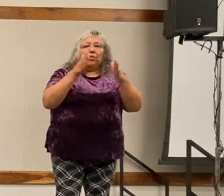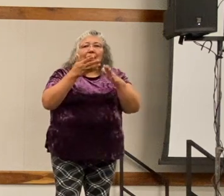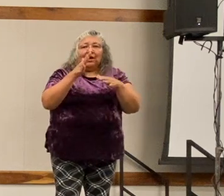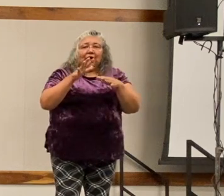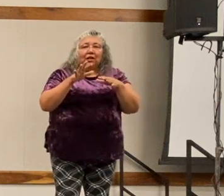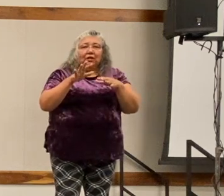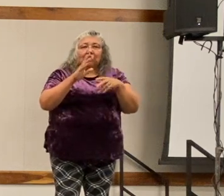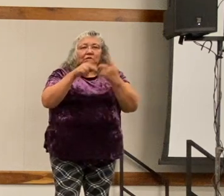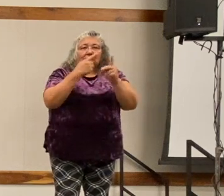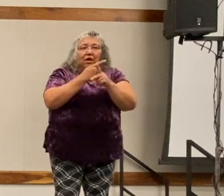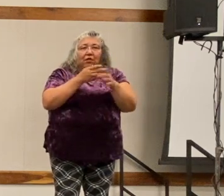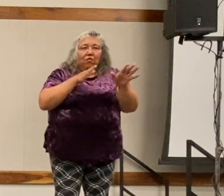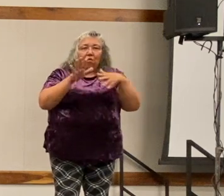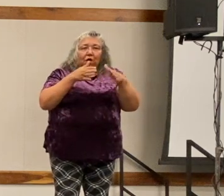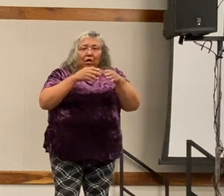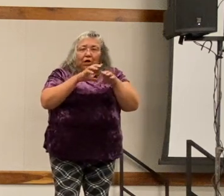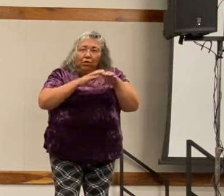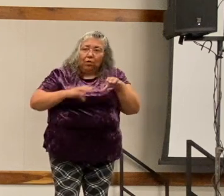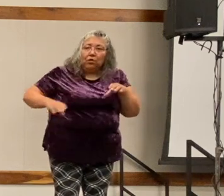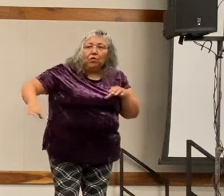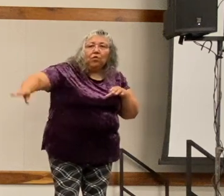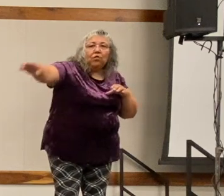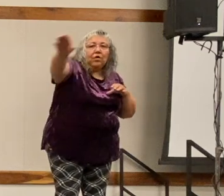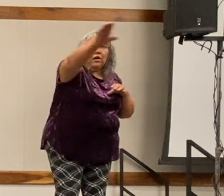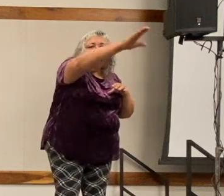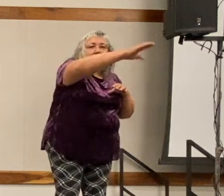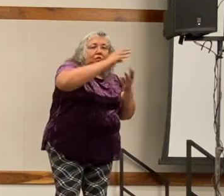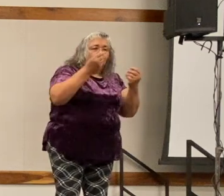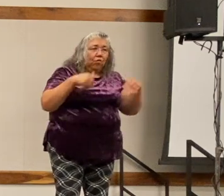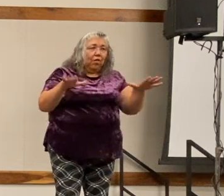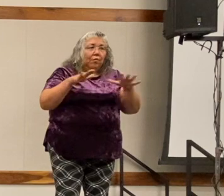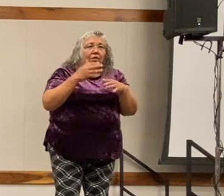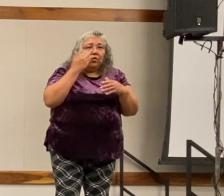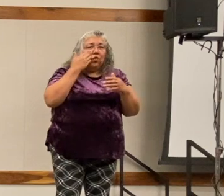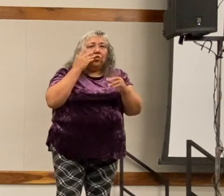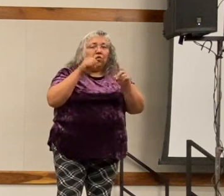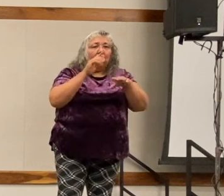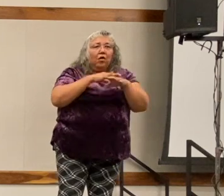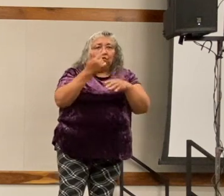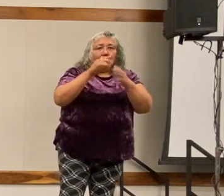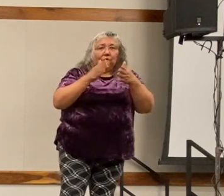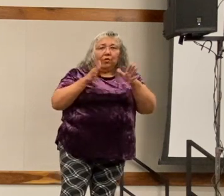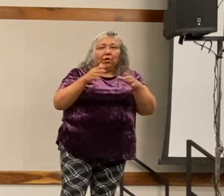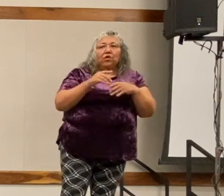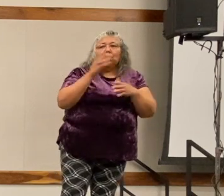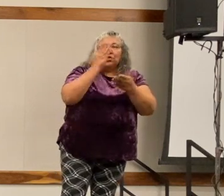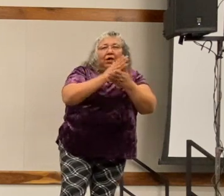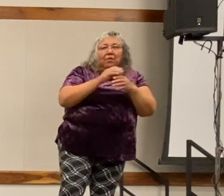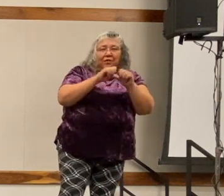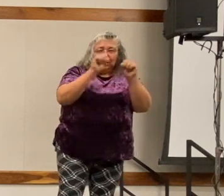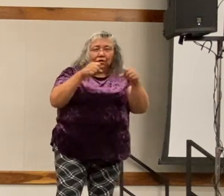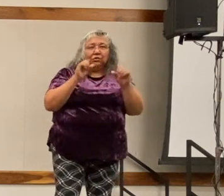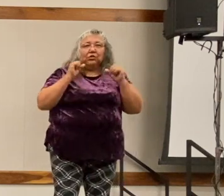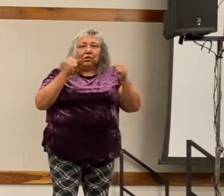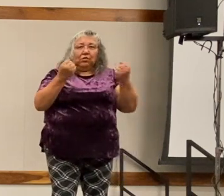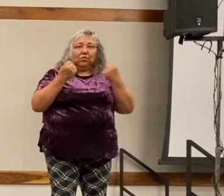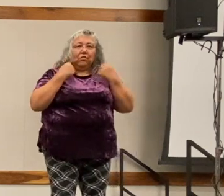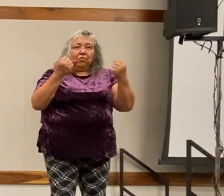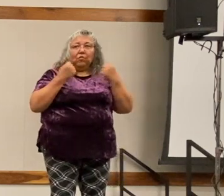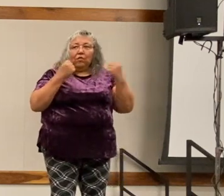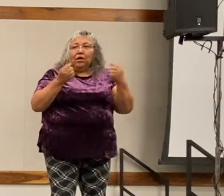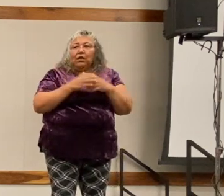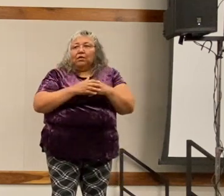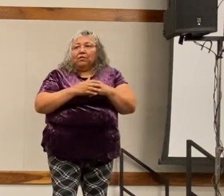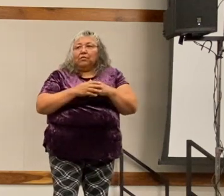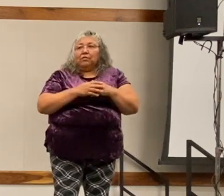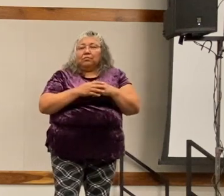walk, right? And it'll go all the way around the property. And you know when you go on the greenway, you stop at the stations and you can work out?